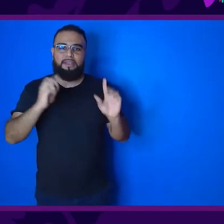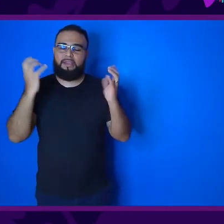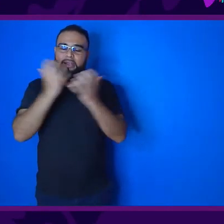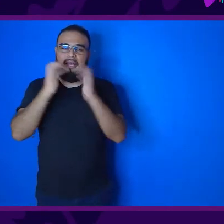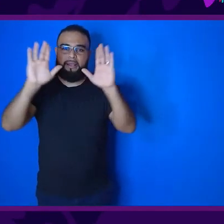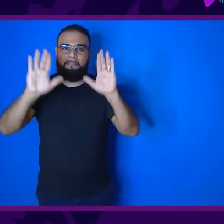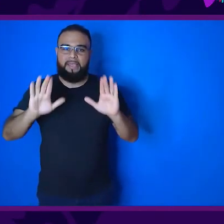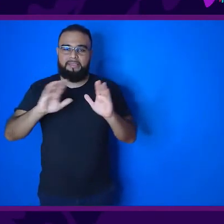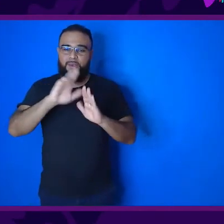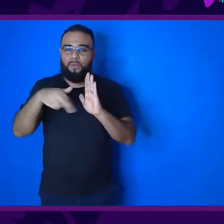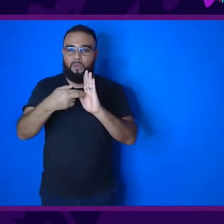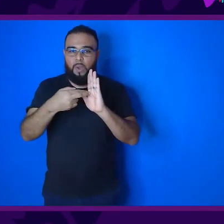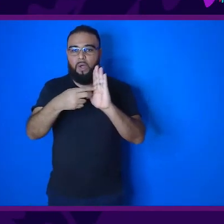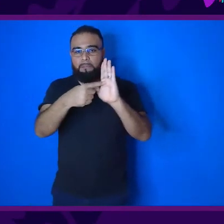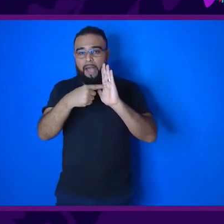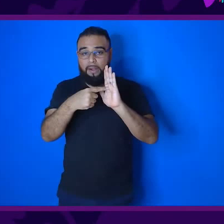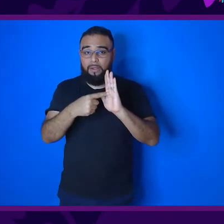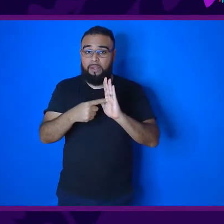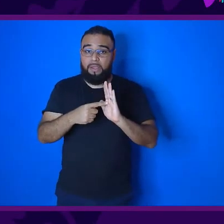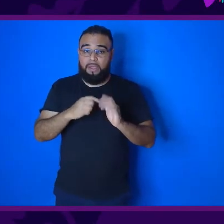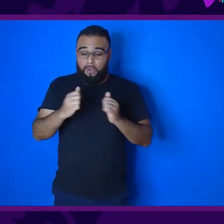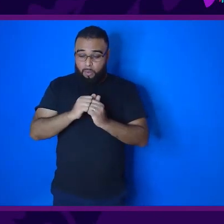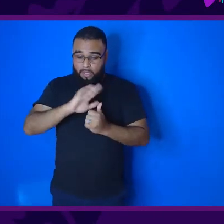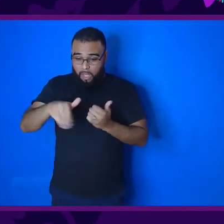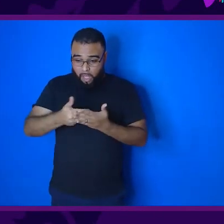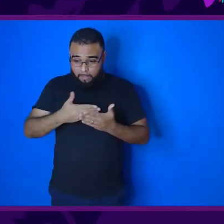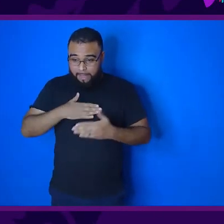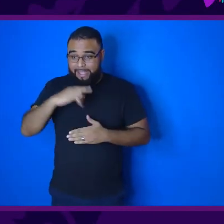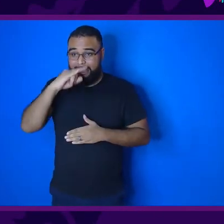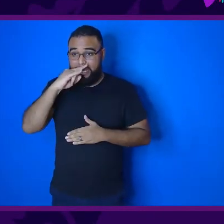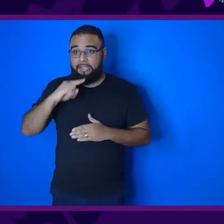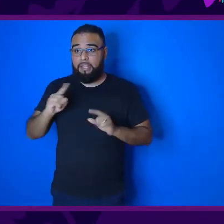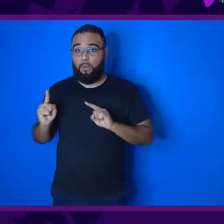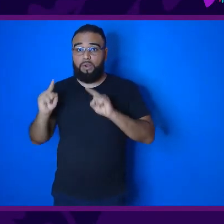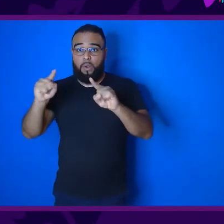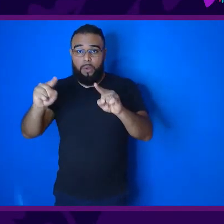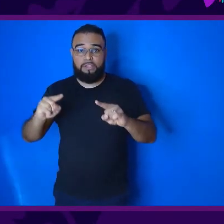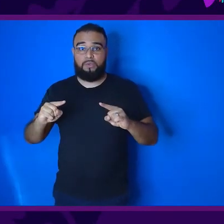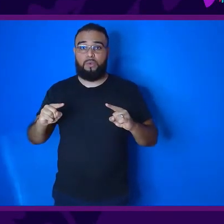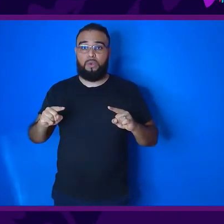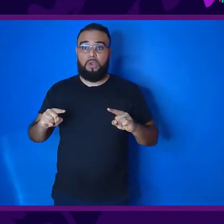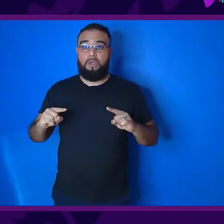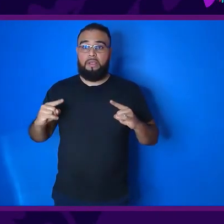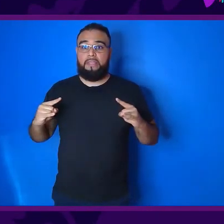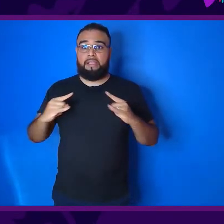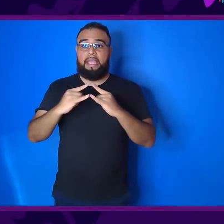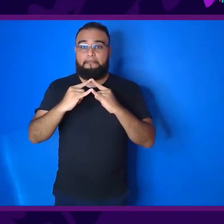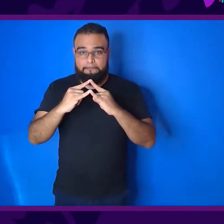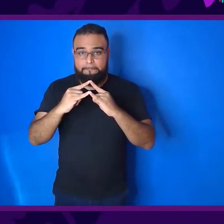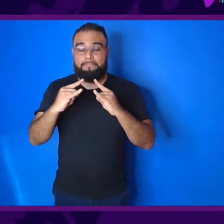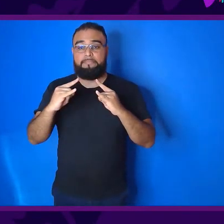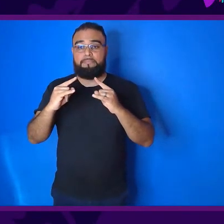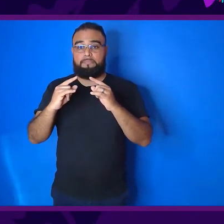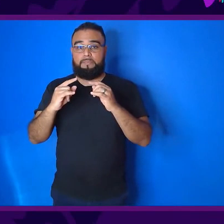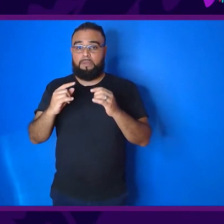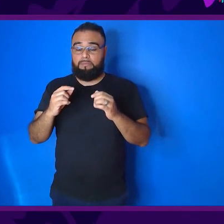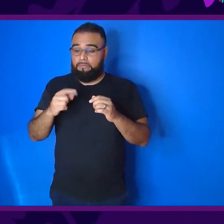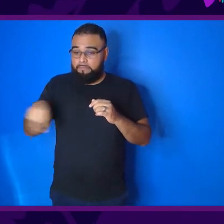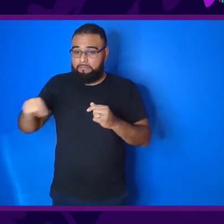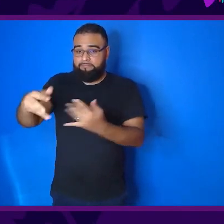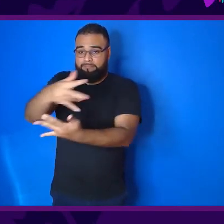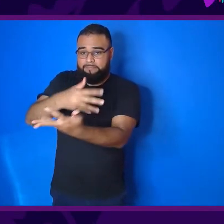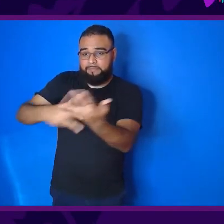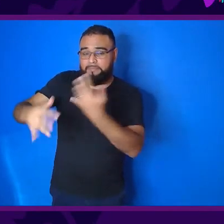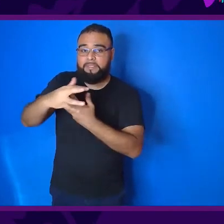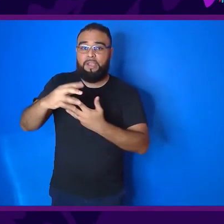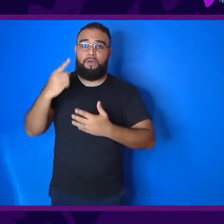when you had all of my kids going up to the camp, your wonderful camp that you had for the poor children of poor people and